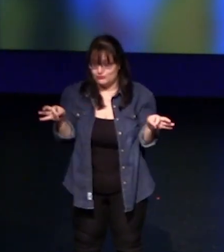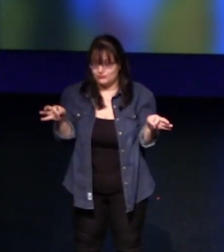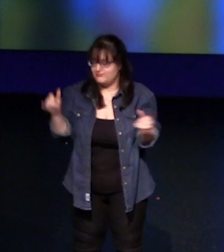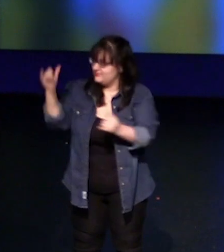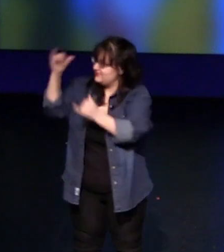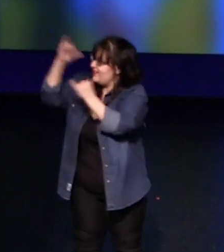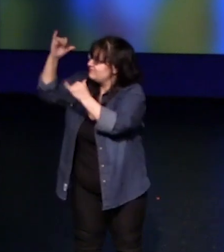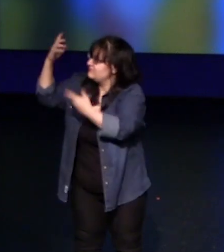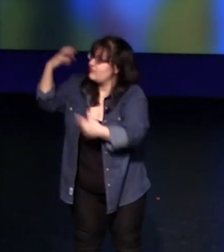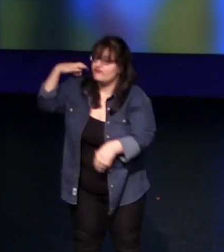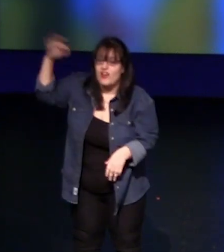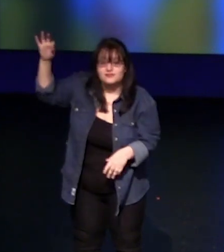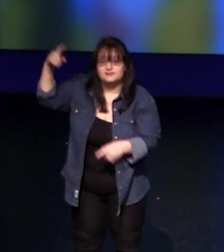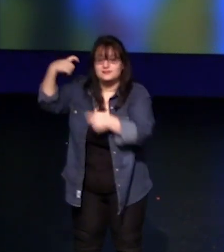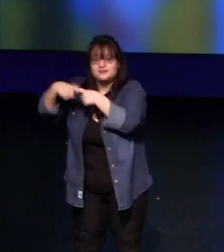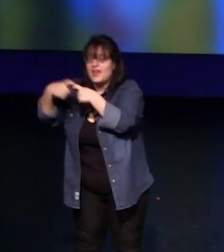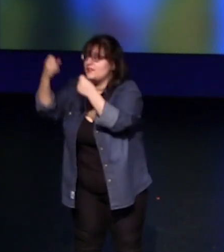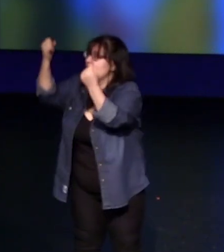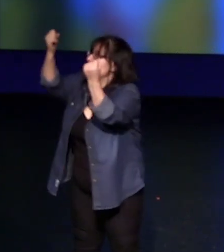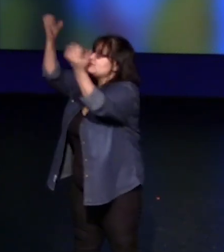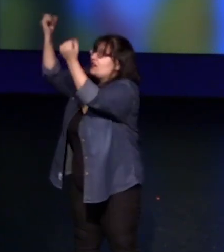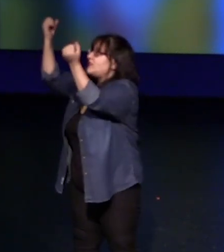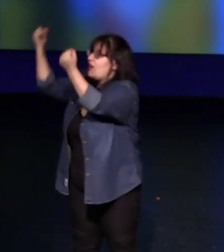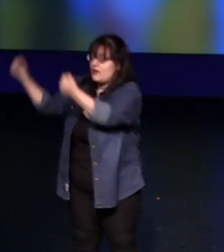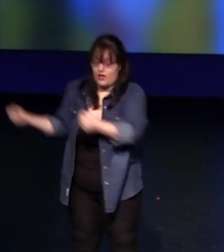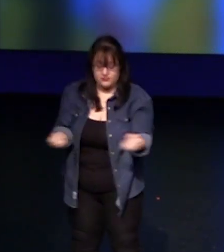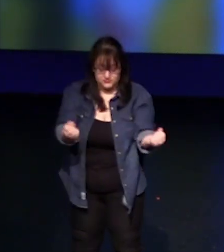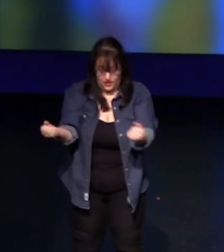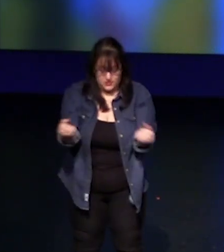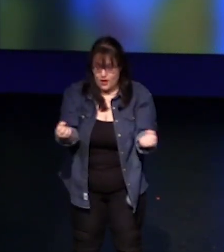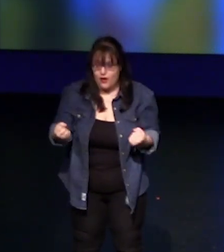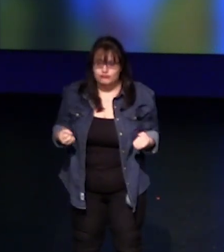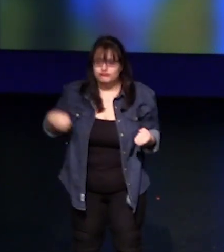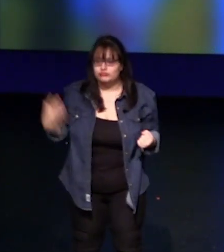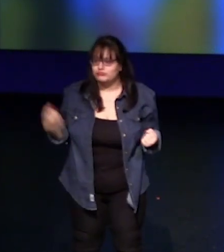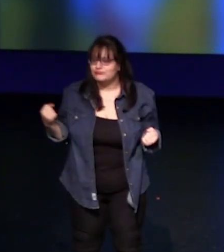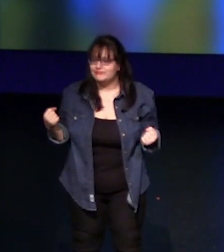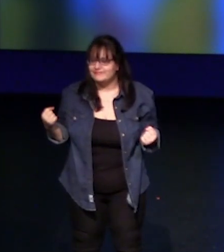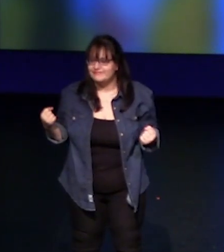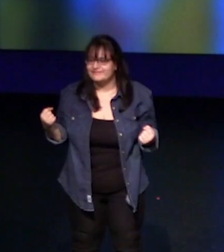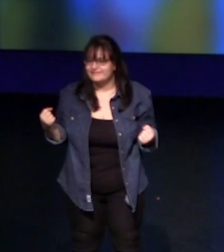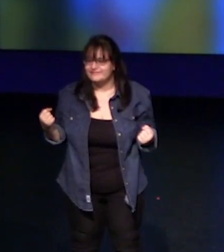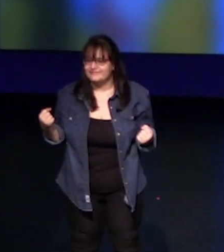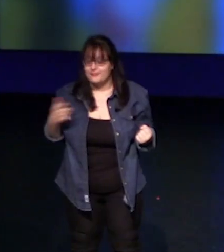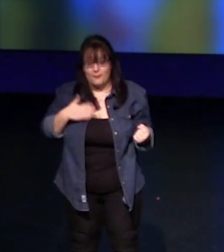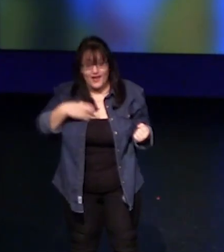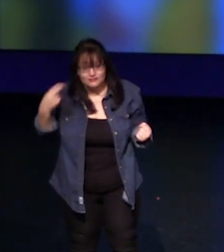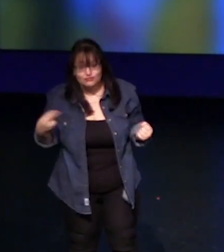I claim as my language, the language of hands, carried from France and Spain and grafted to what grew in